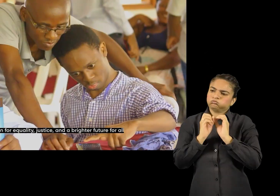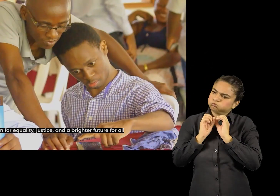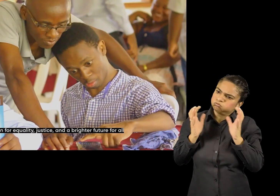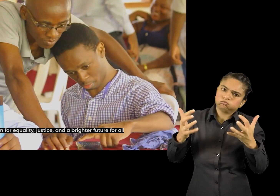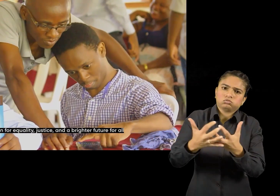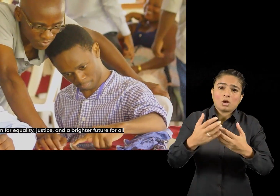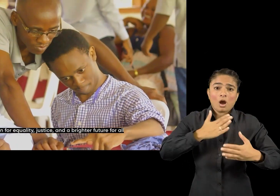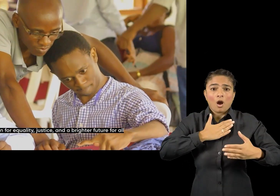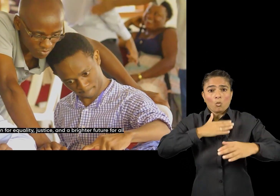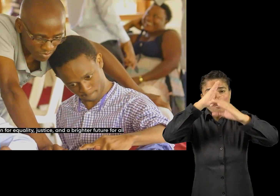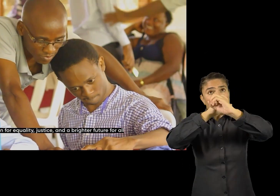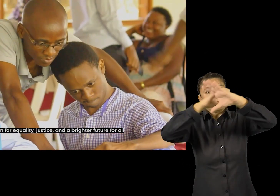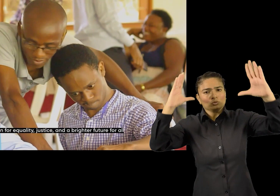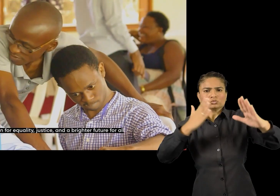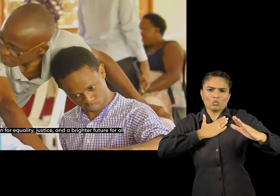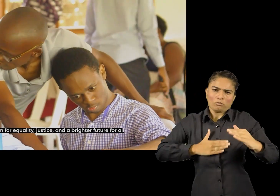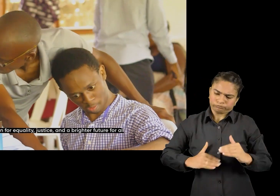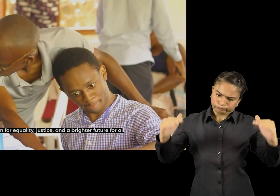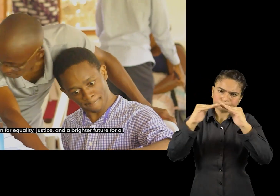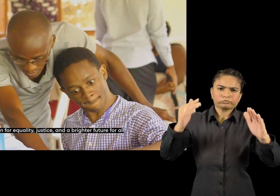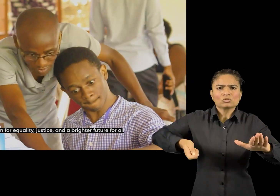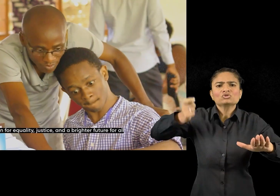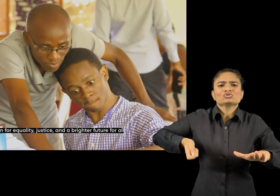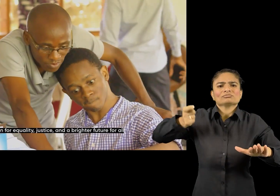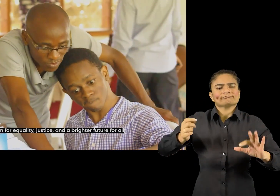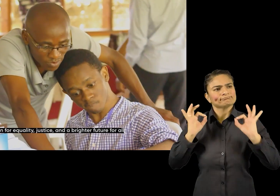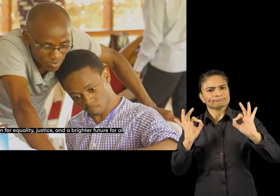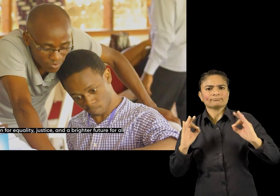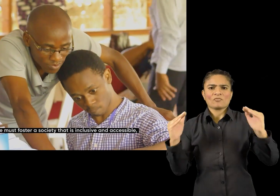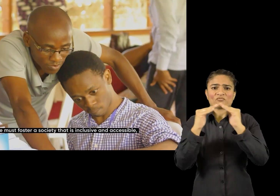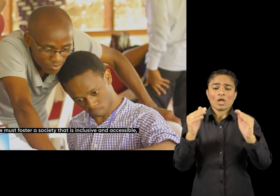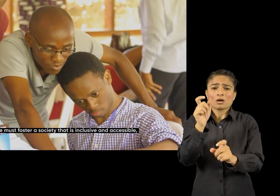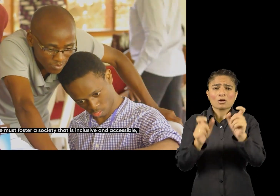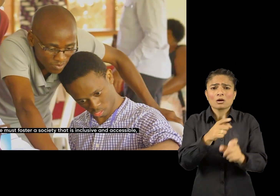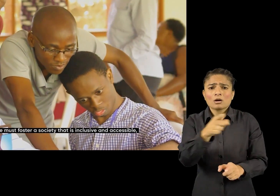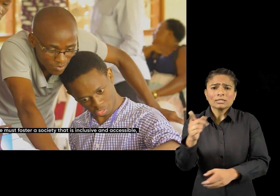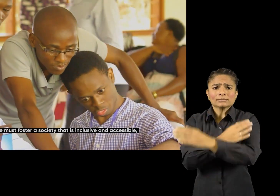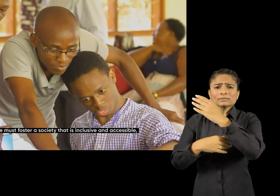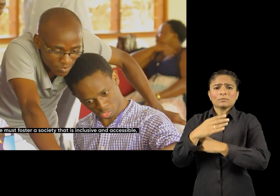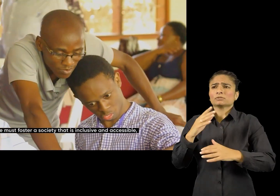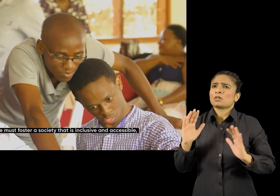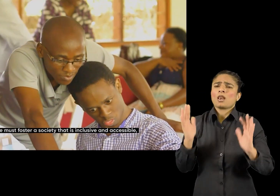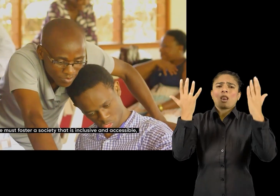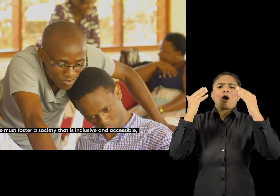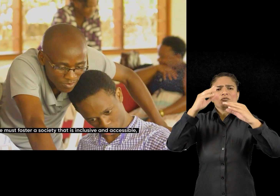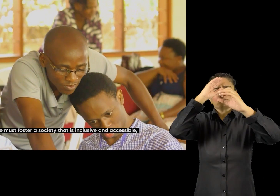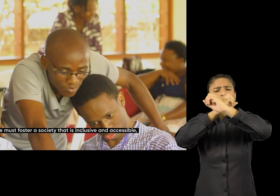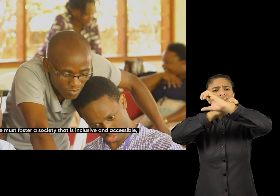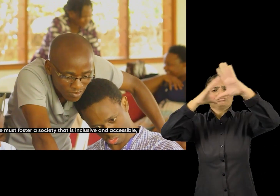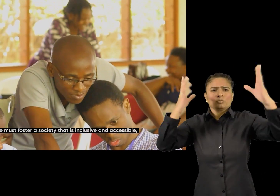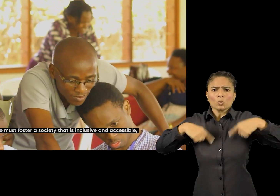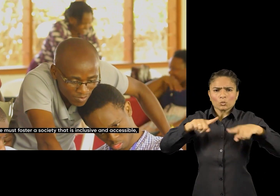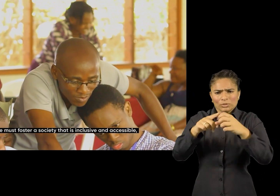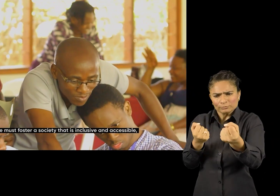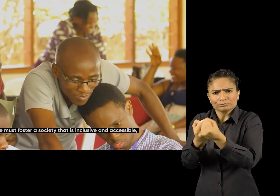is a mission for equality, justice, and a brighter future for all. To achieve this, we must foster a society